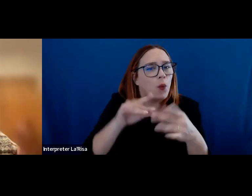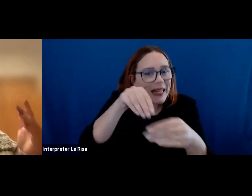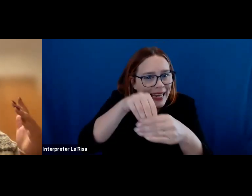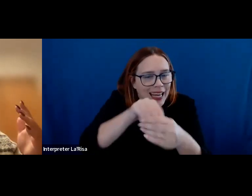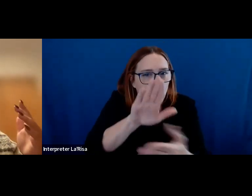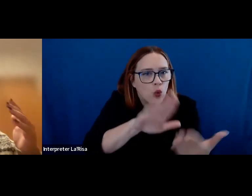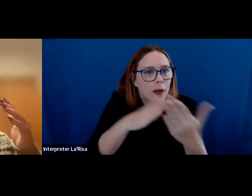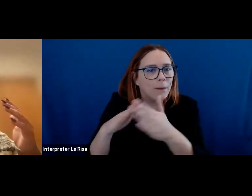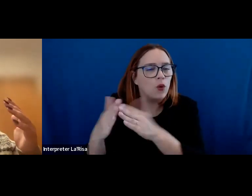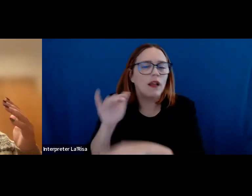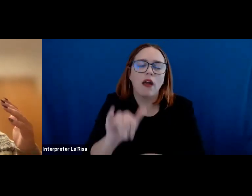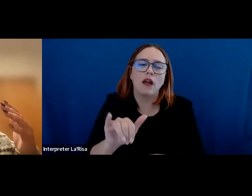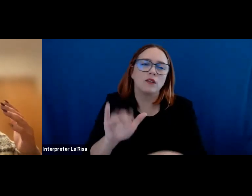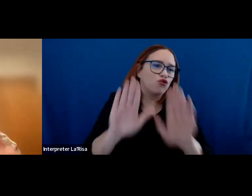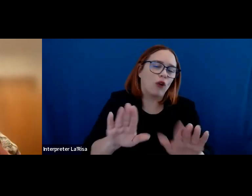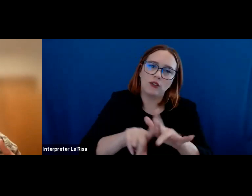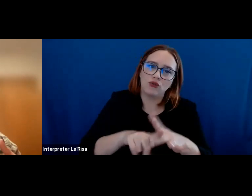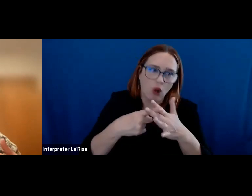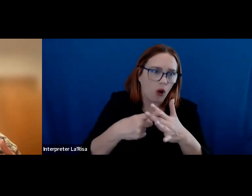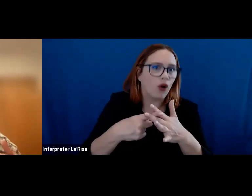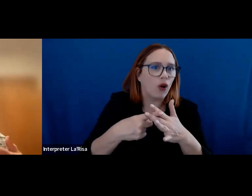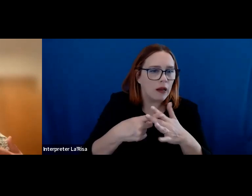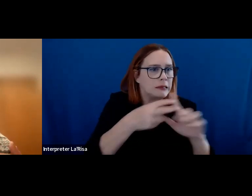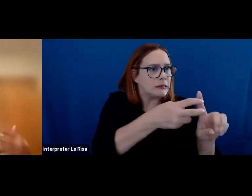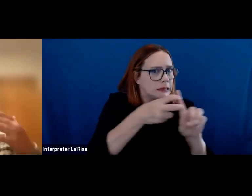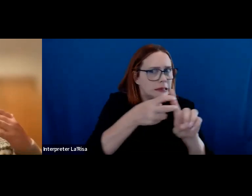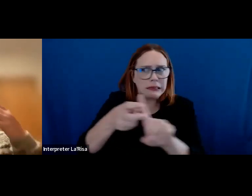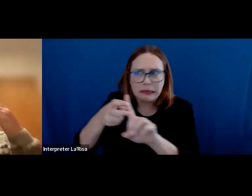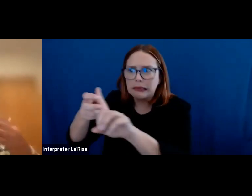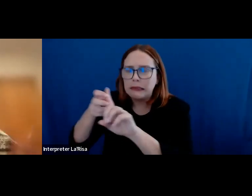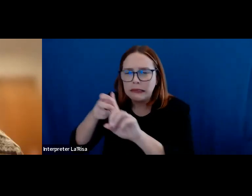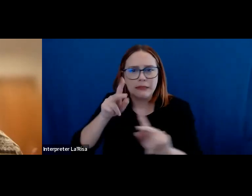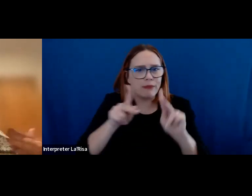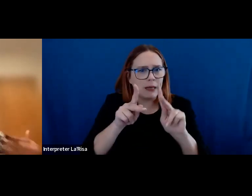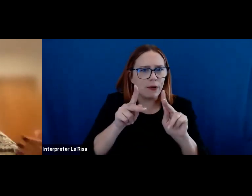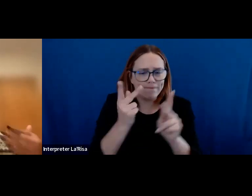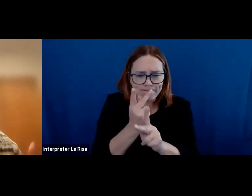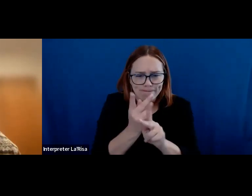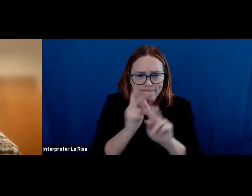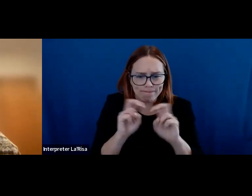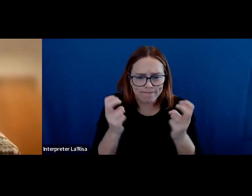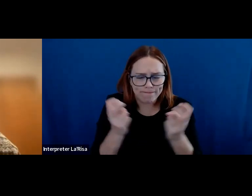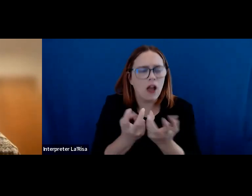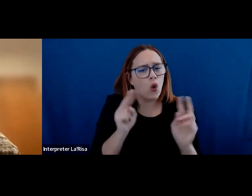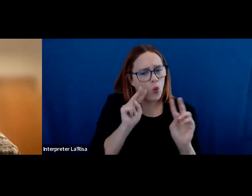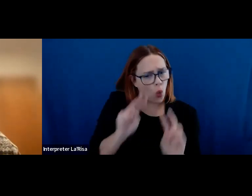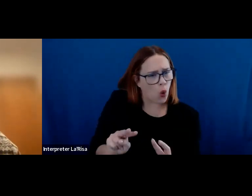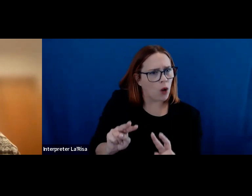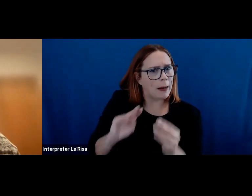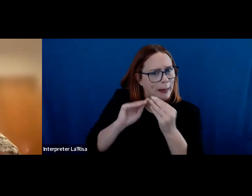start, is looking at those different demographics and seeing what are we doing for outreach to this